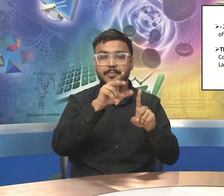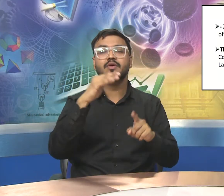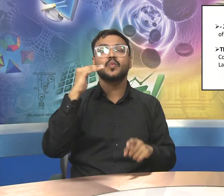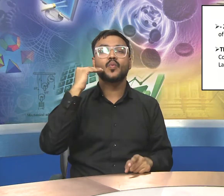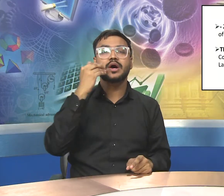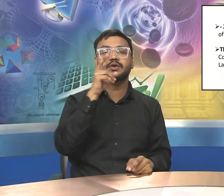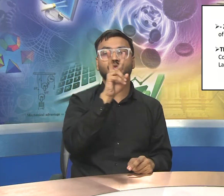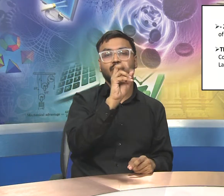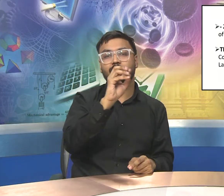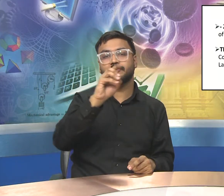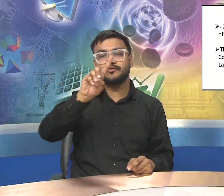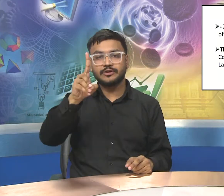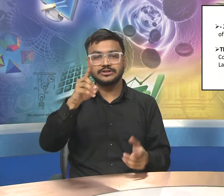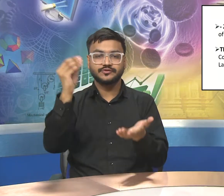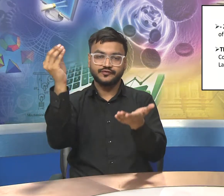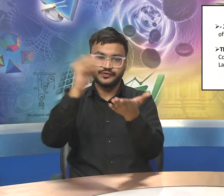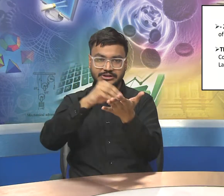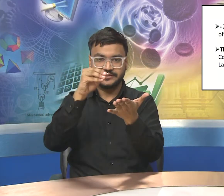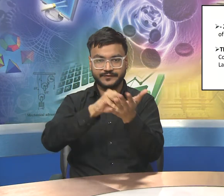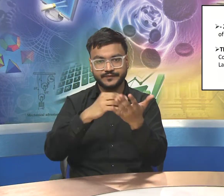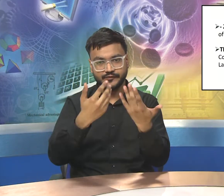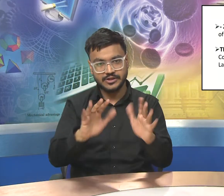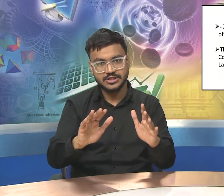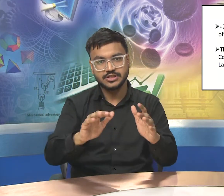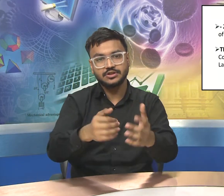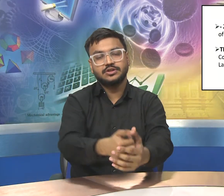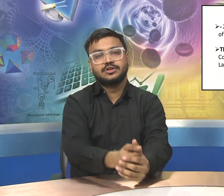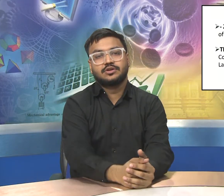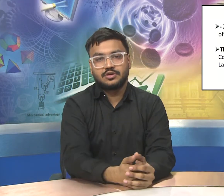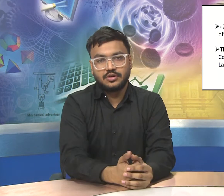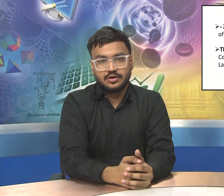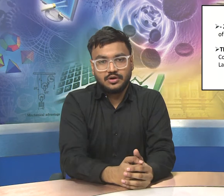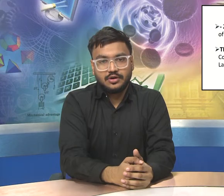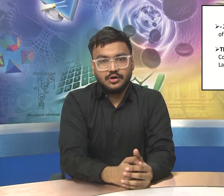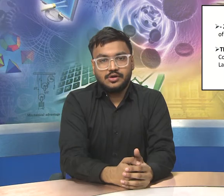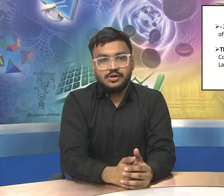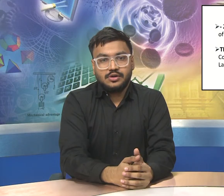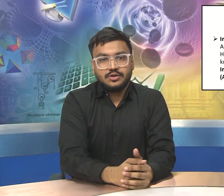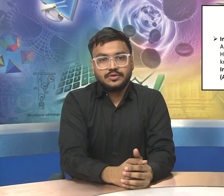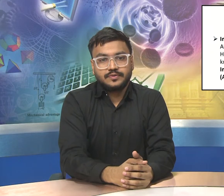released an ISL dictionary in 2001.